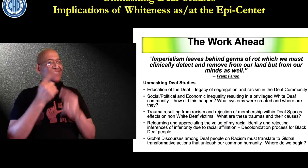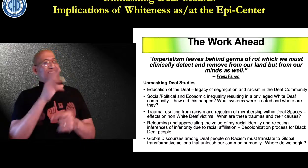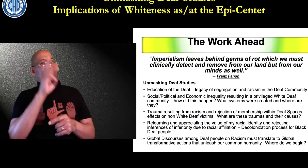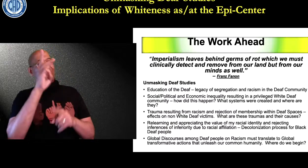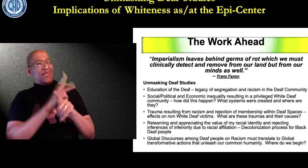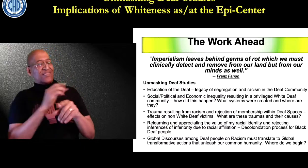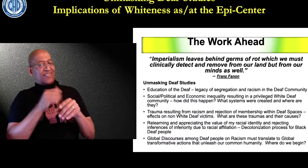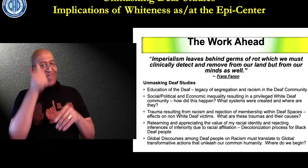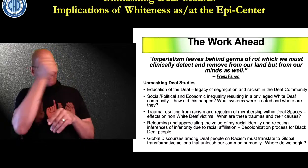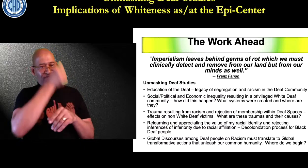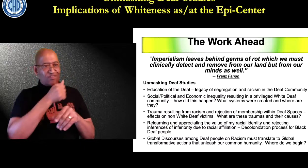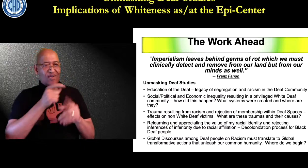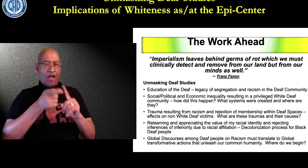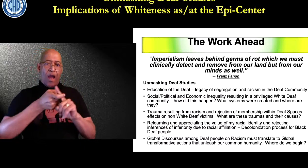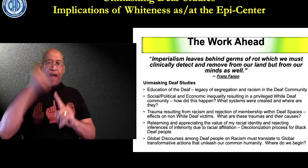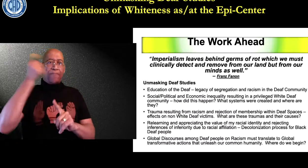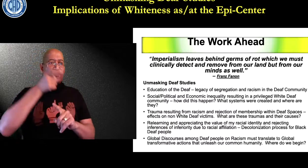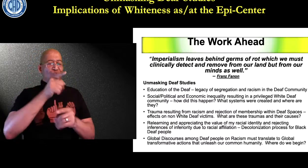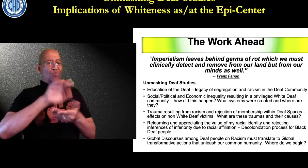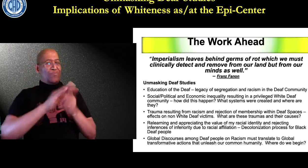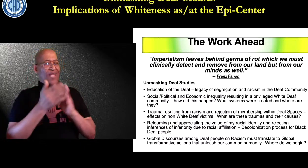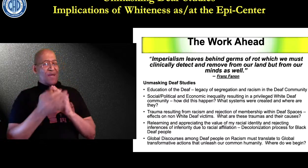There's still that superiority.